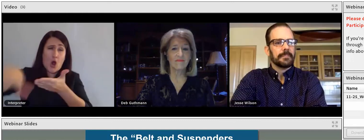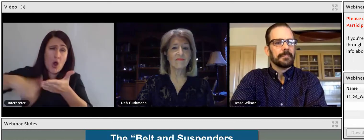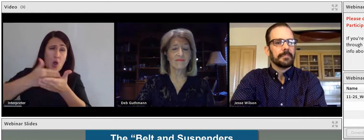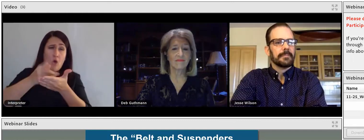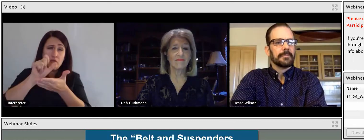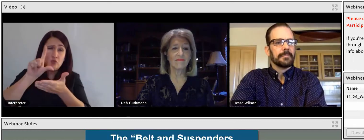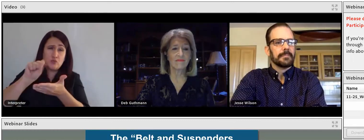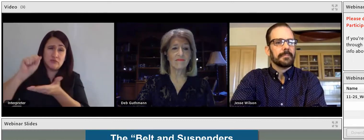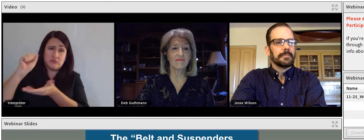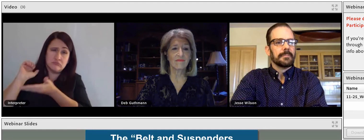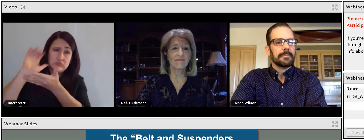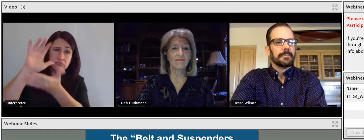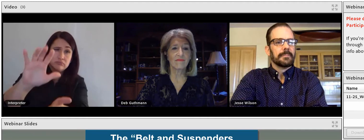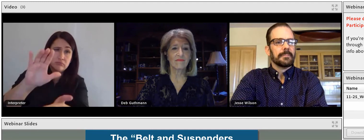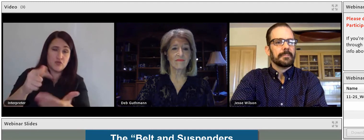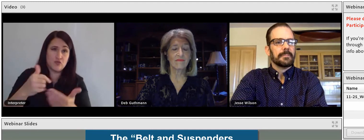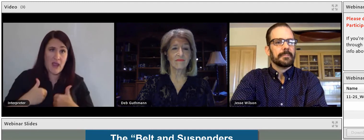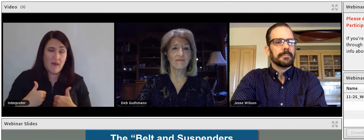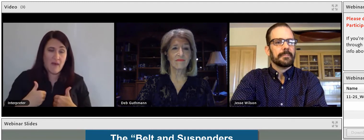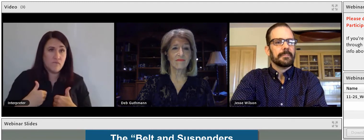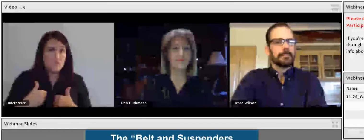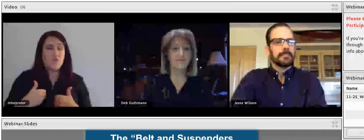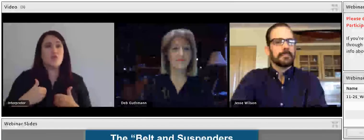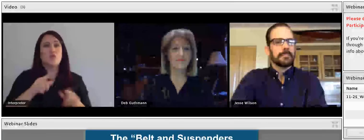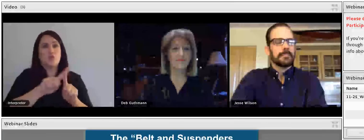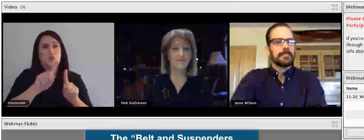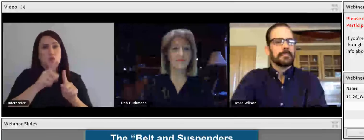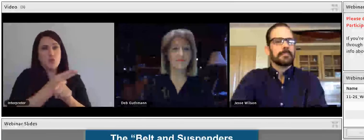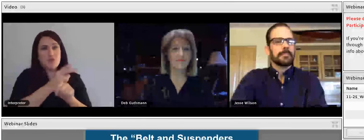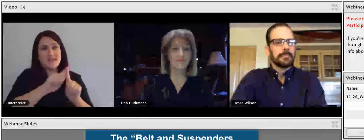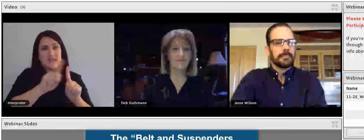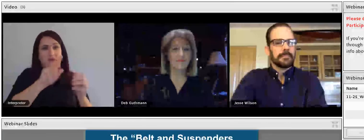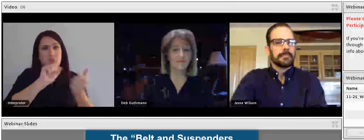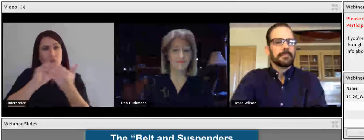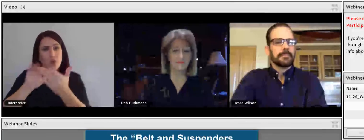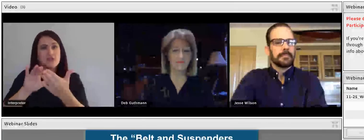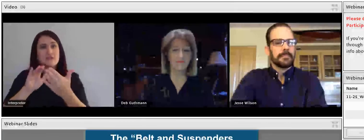You employ multiple methods or procedures to achieve your desired result,